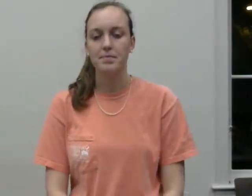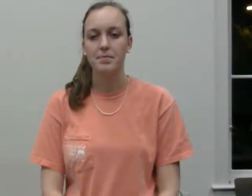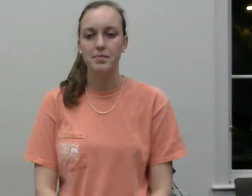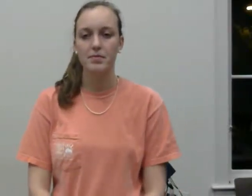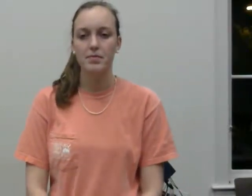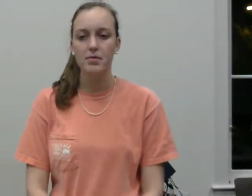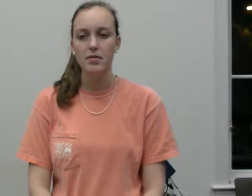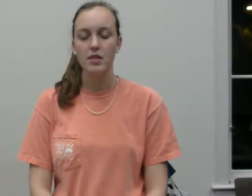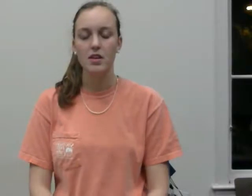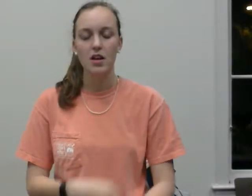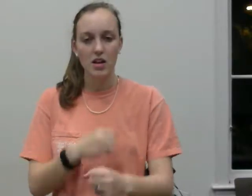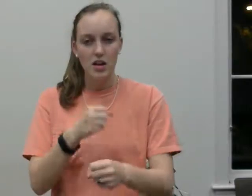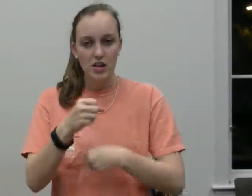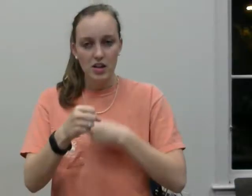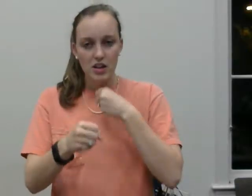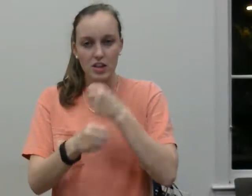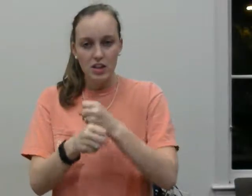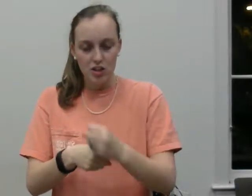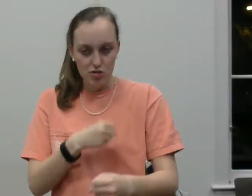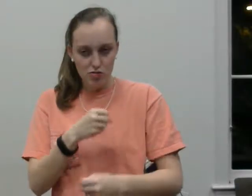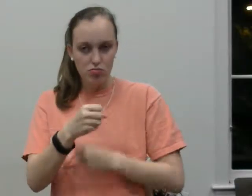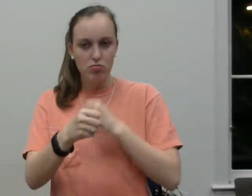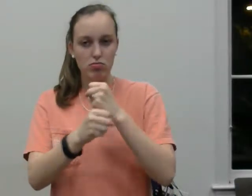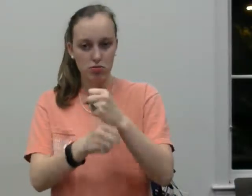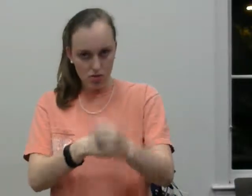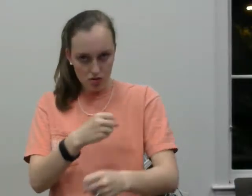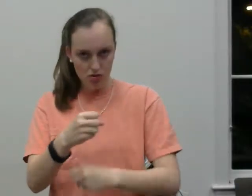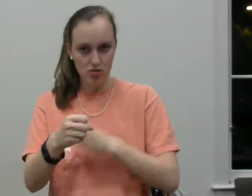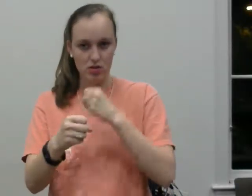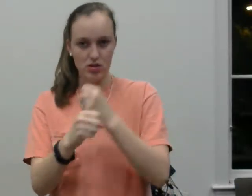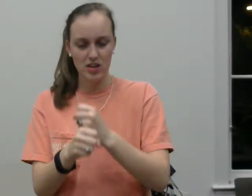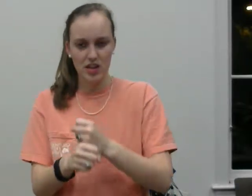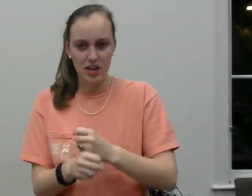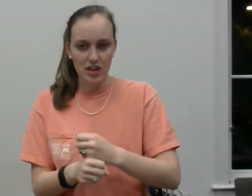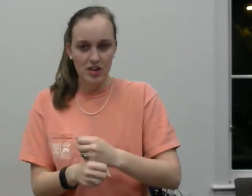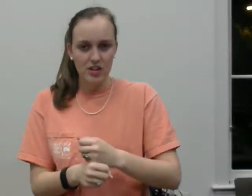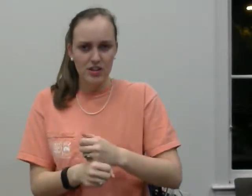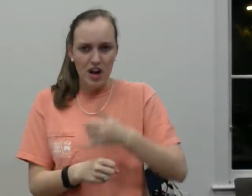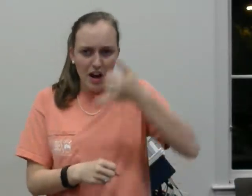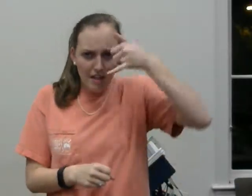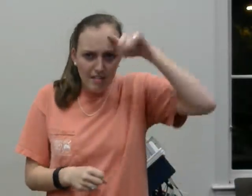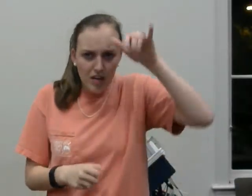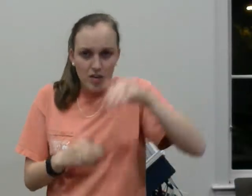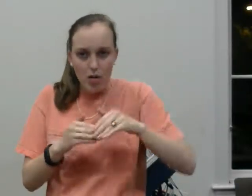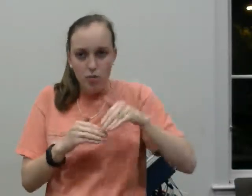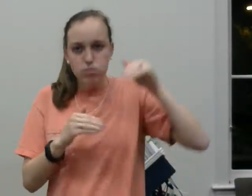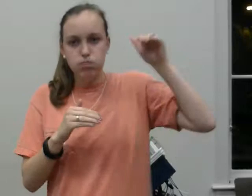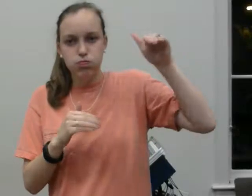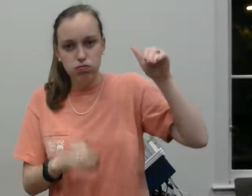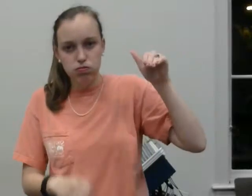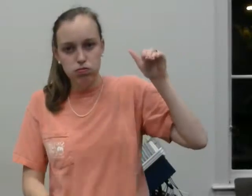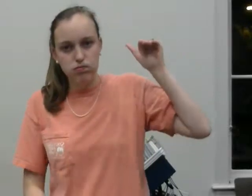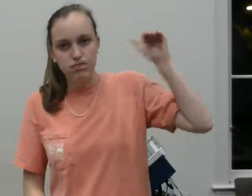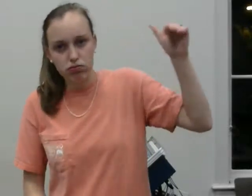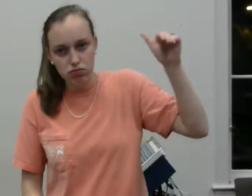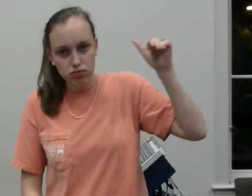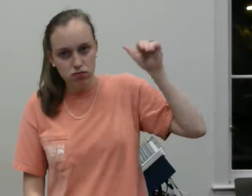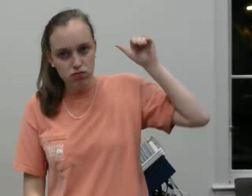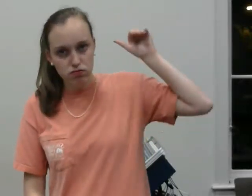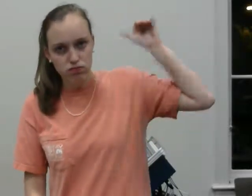As the years went by, Ferdinand grew and grew and grew until he was